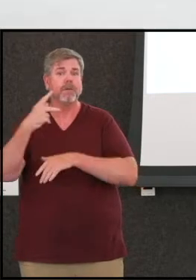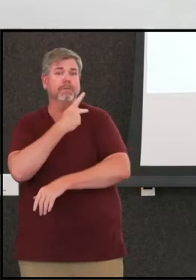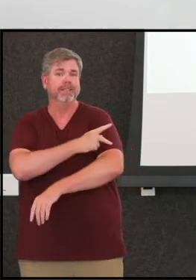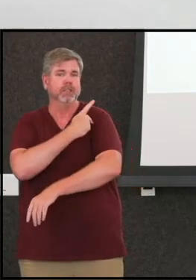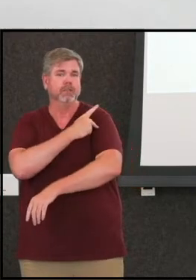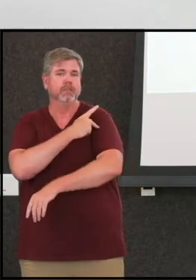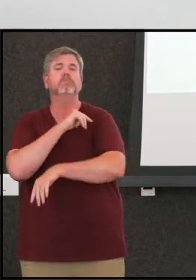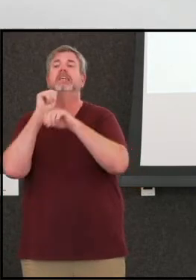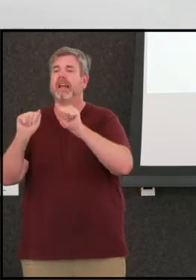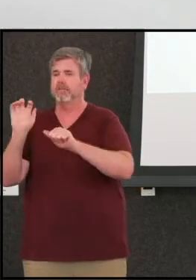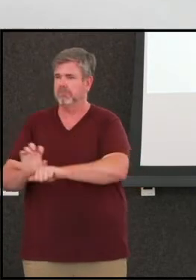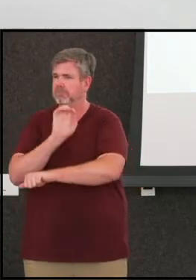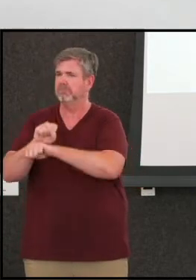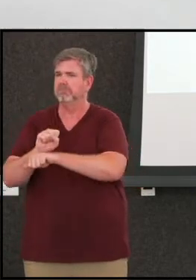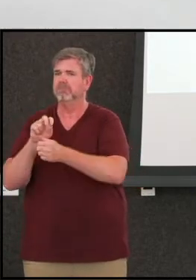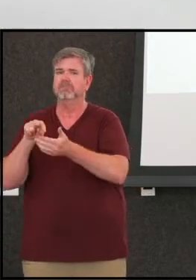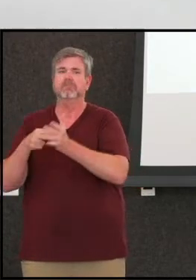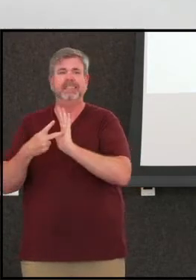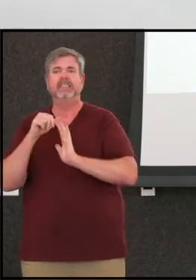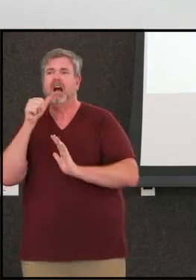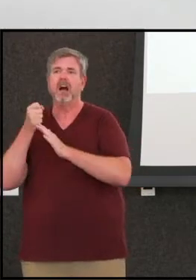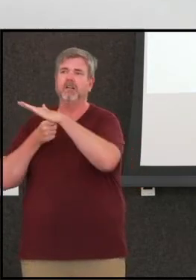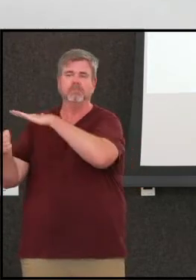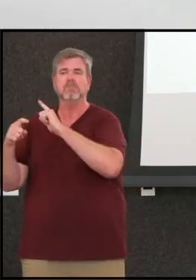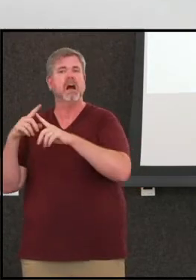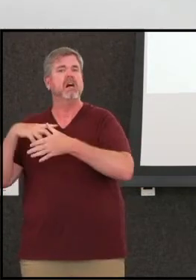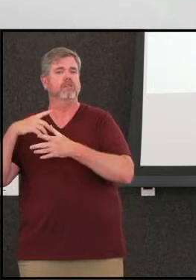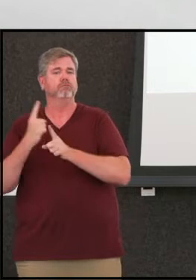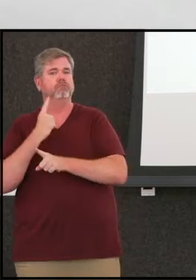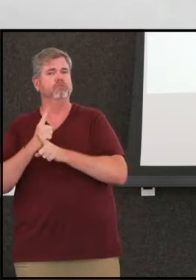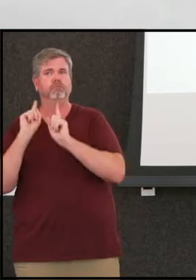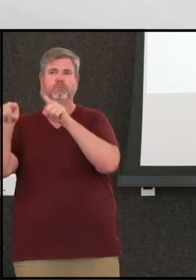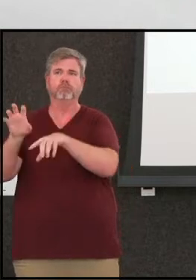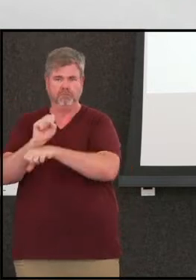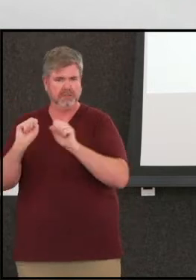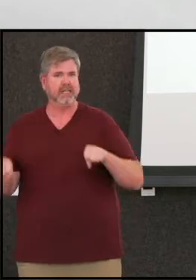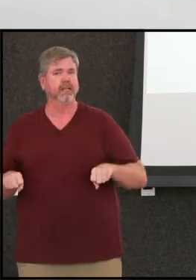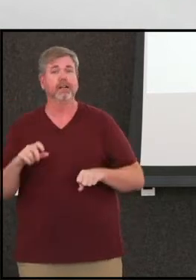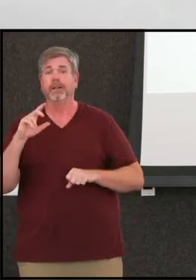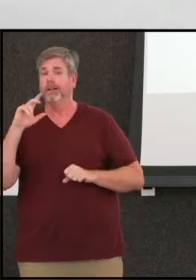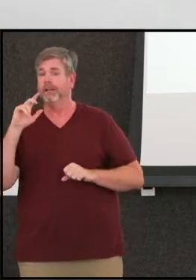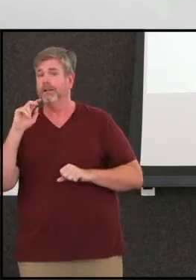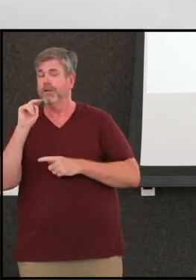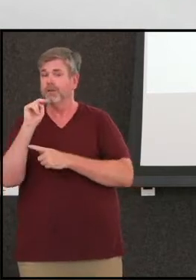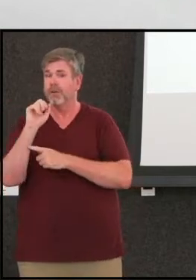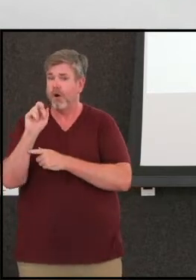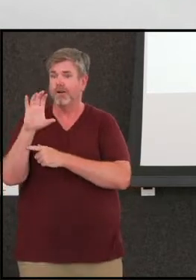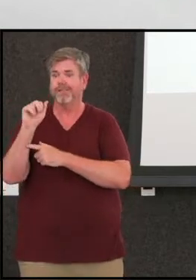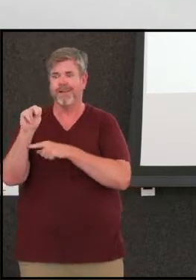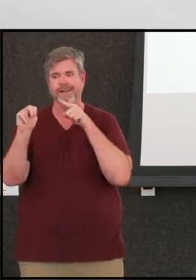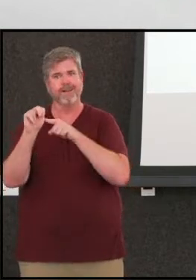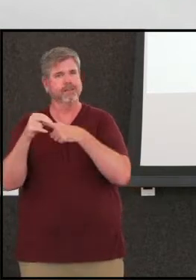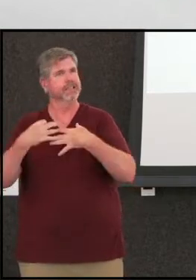Next, Narcan. So that's the life-saving drug for opiate overdoses. So that will